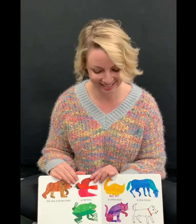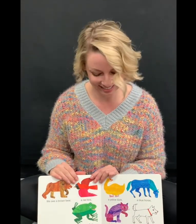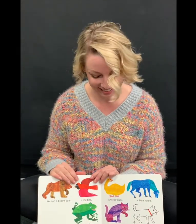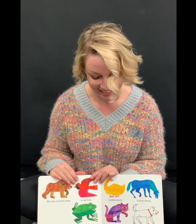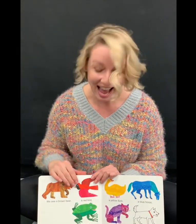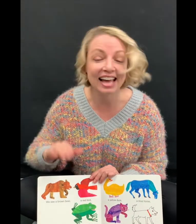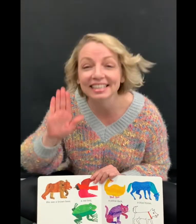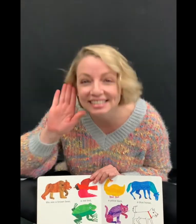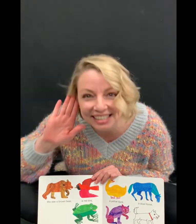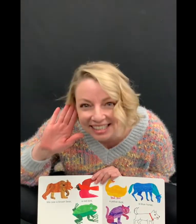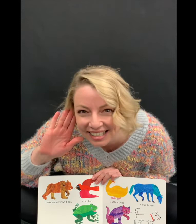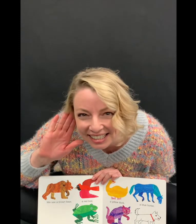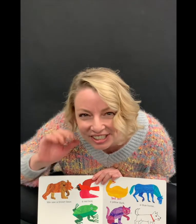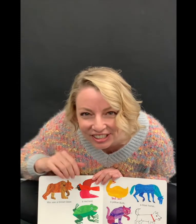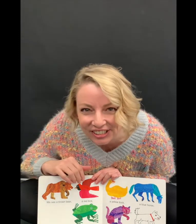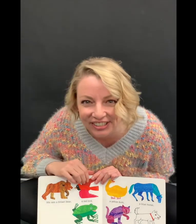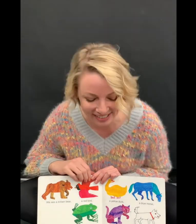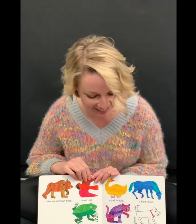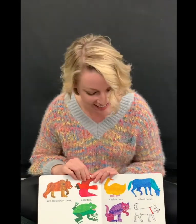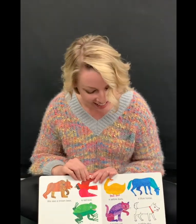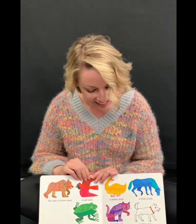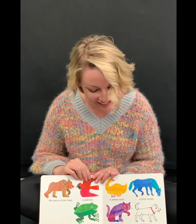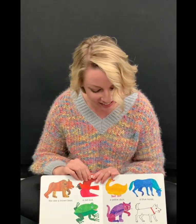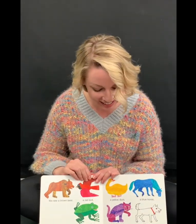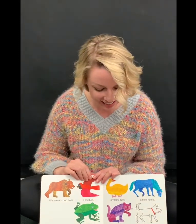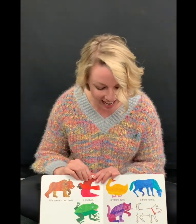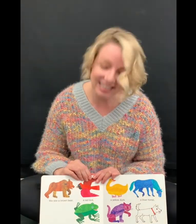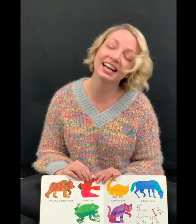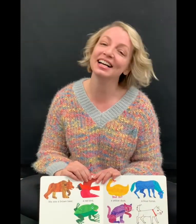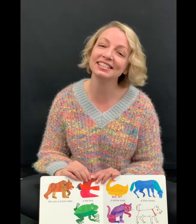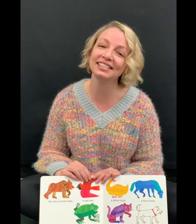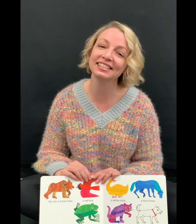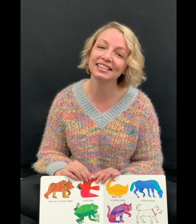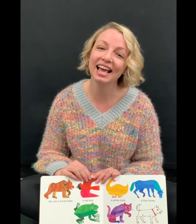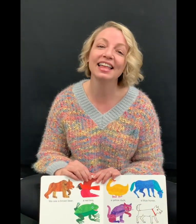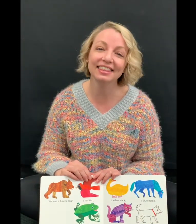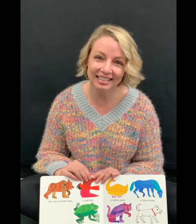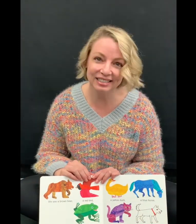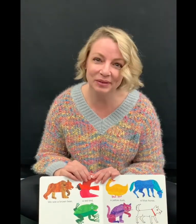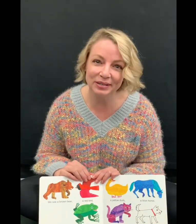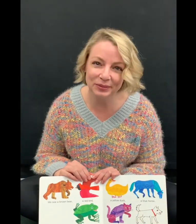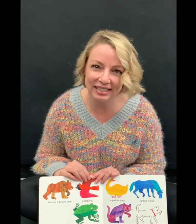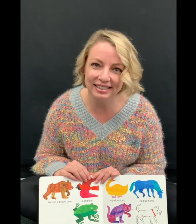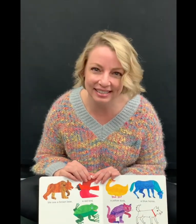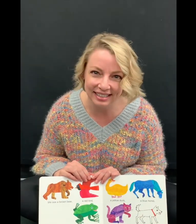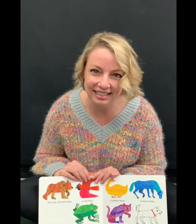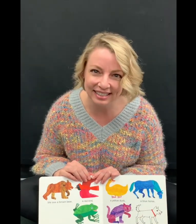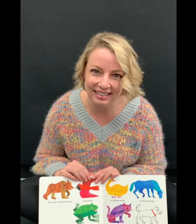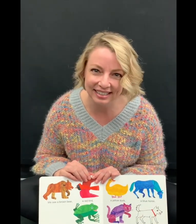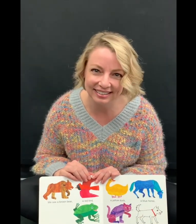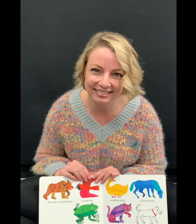blub, and a teacher looking at us. That's what we see.